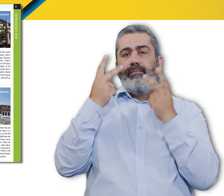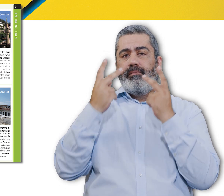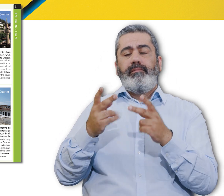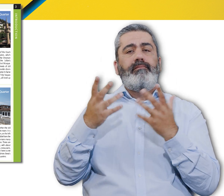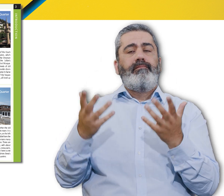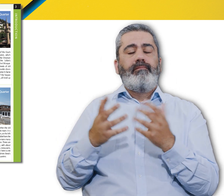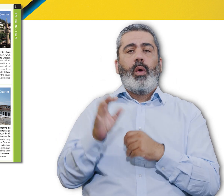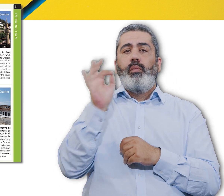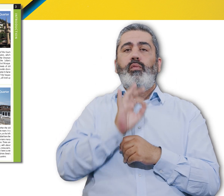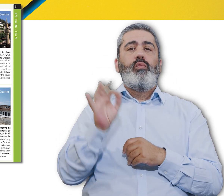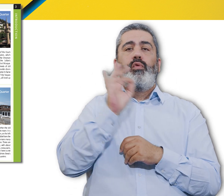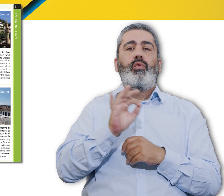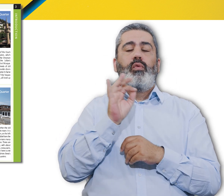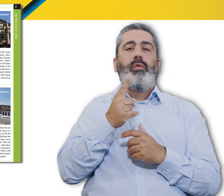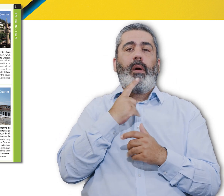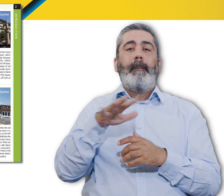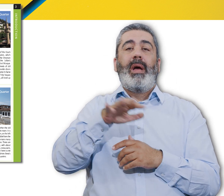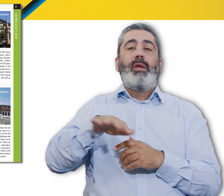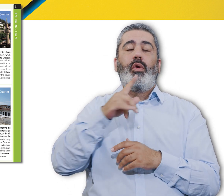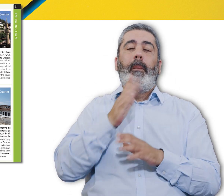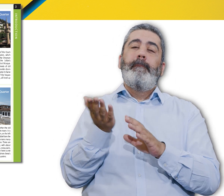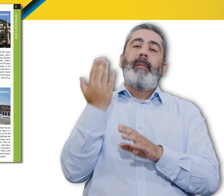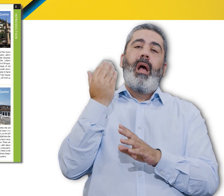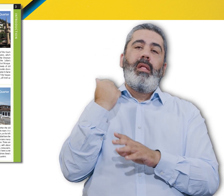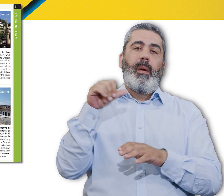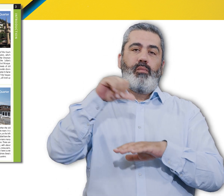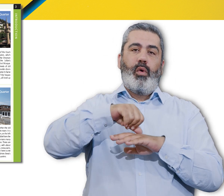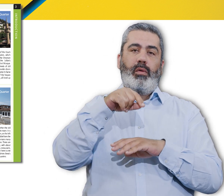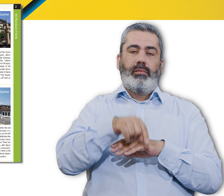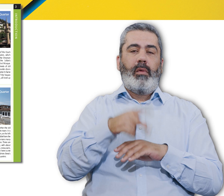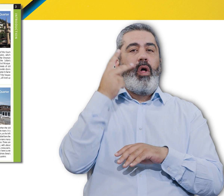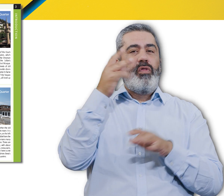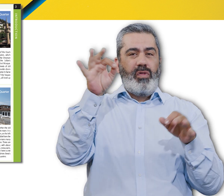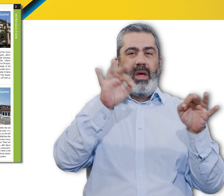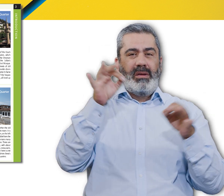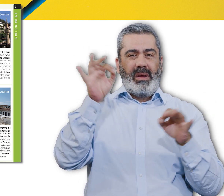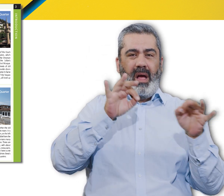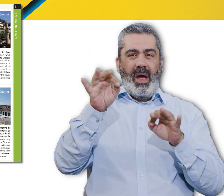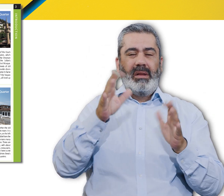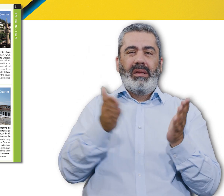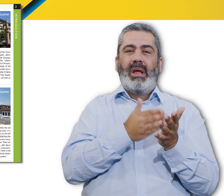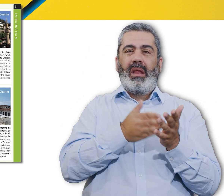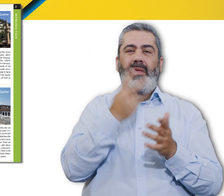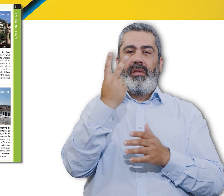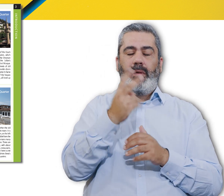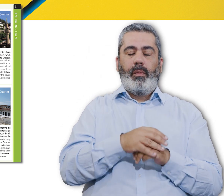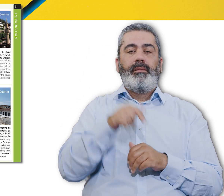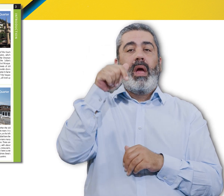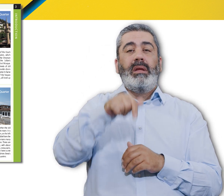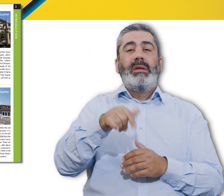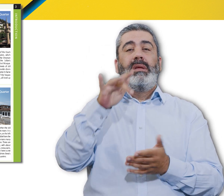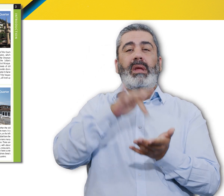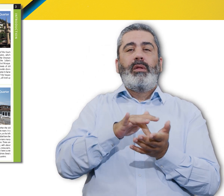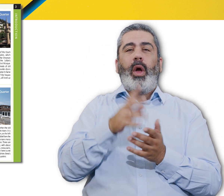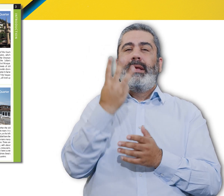the west and the east of the old city center. The main attractions of Beirut are mostly concentrated within the range of the old part of the